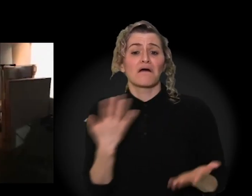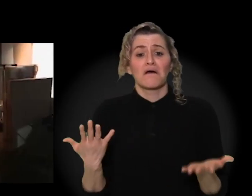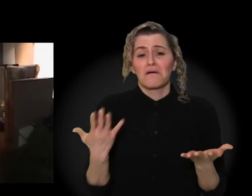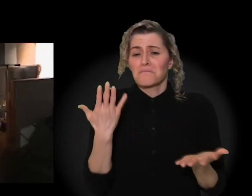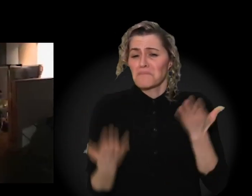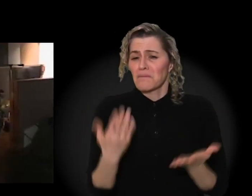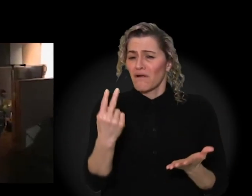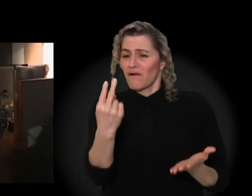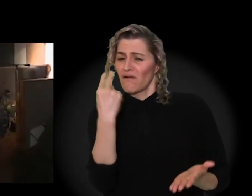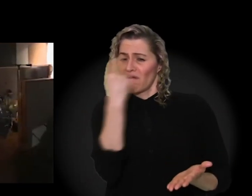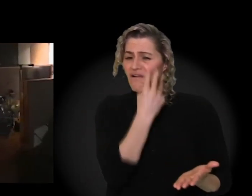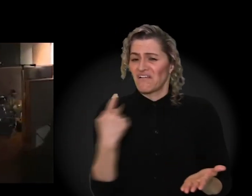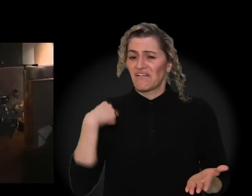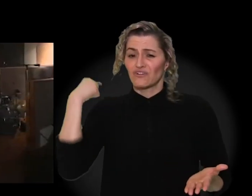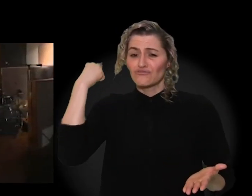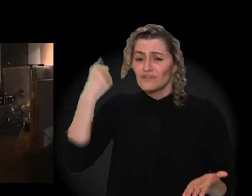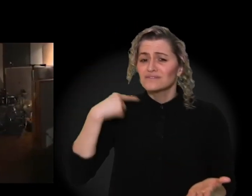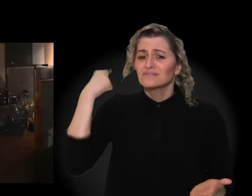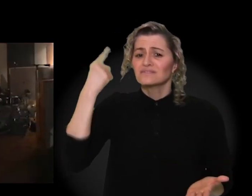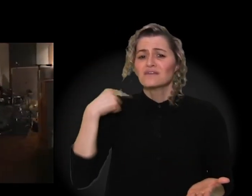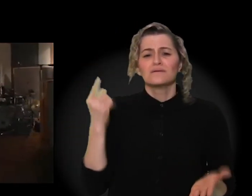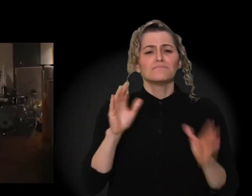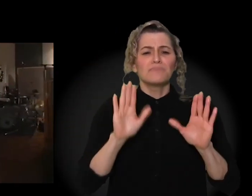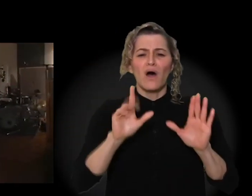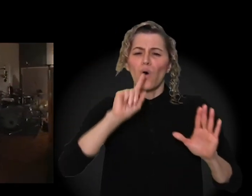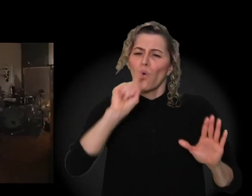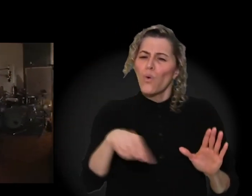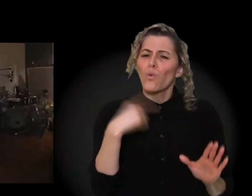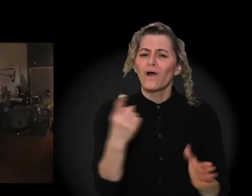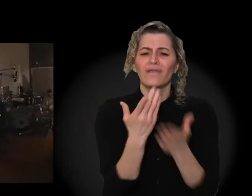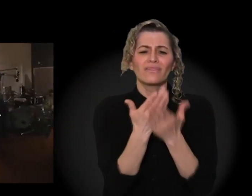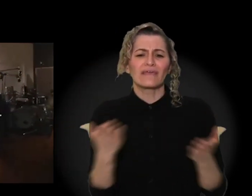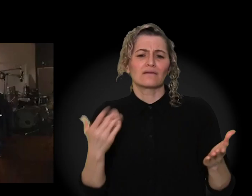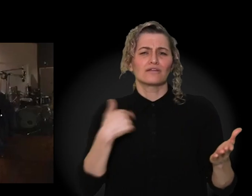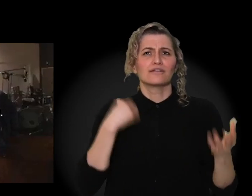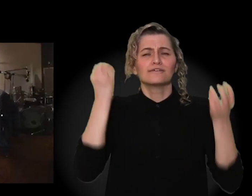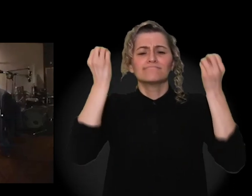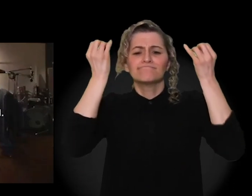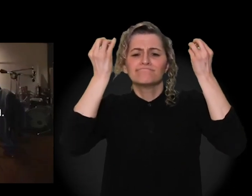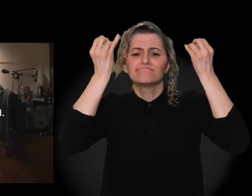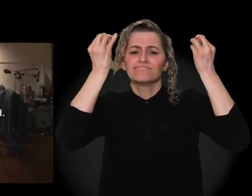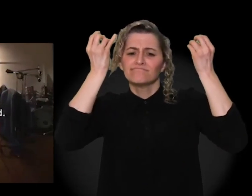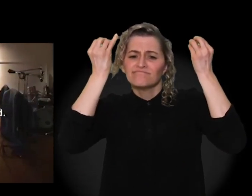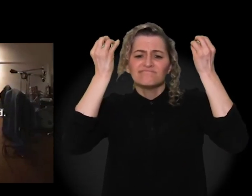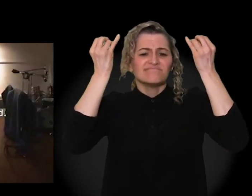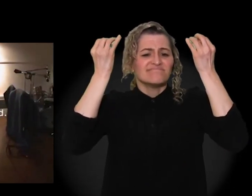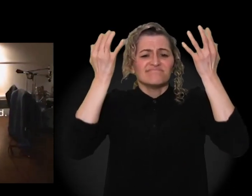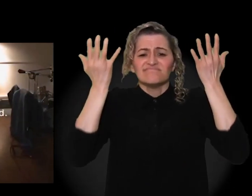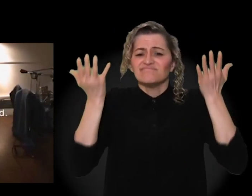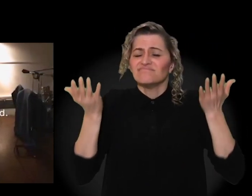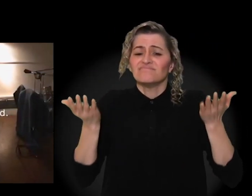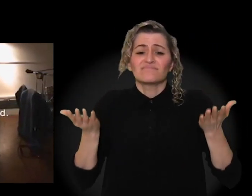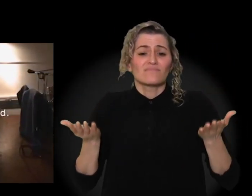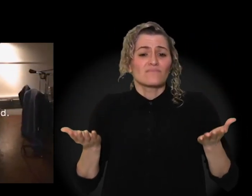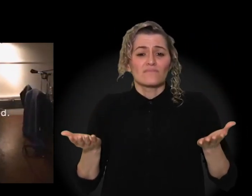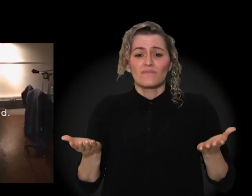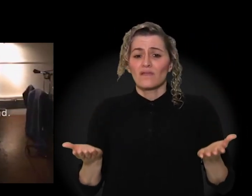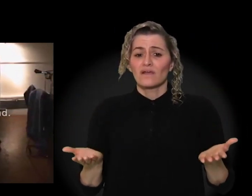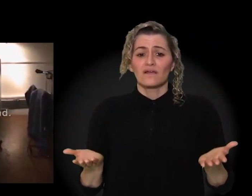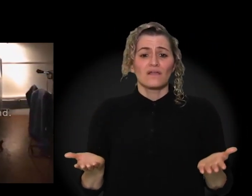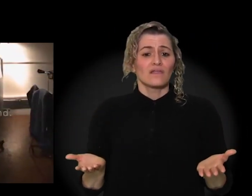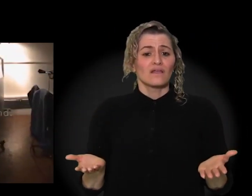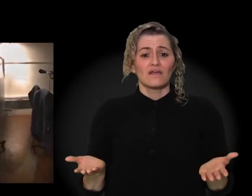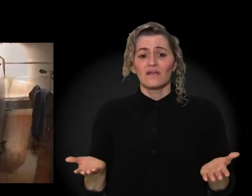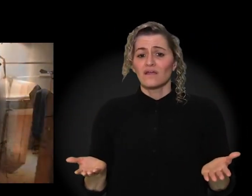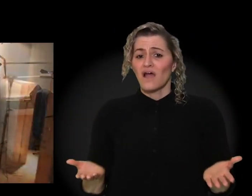lazy, and though it may seem crazy, there's only one thing on my mind.